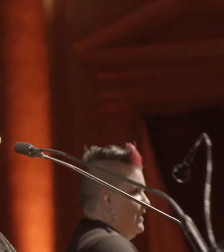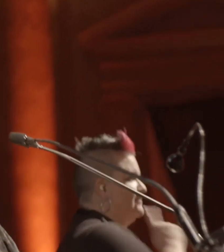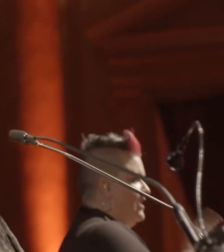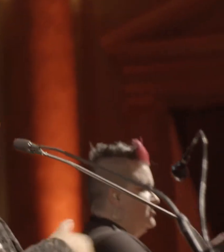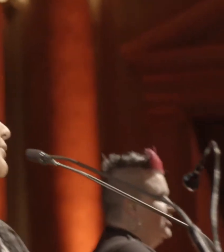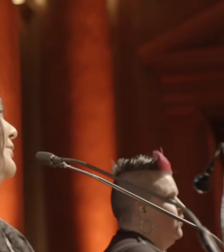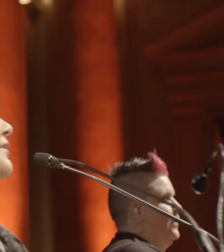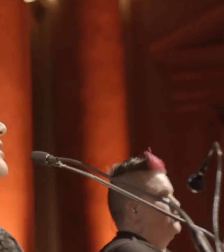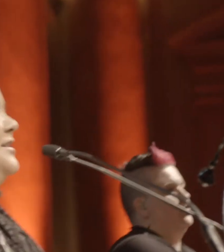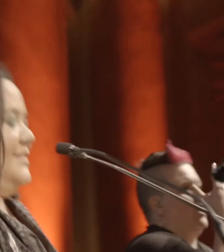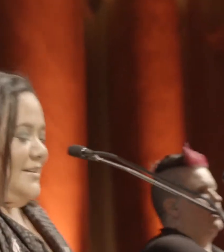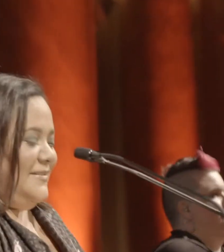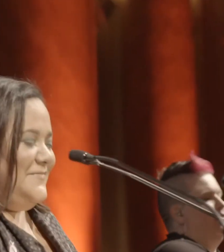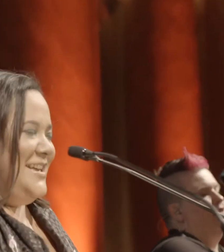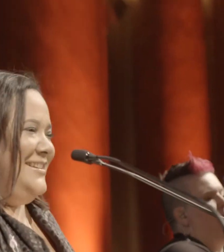went to Honolulu.